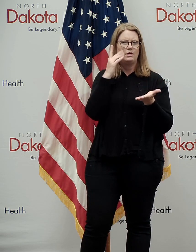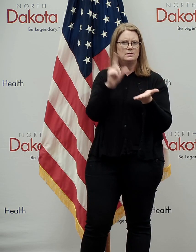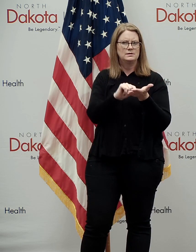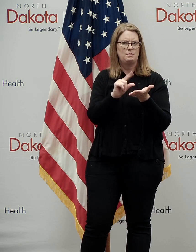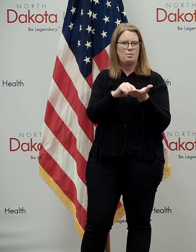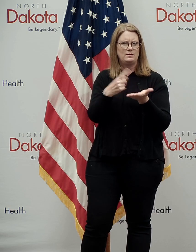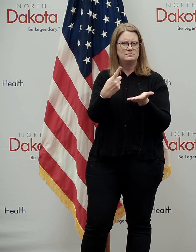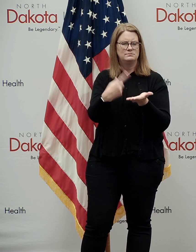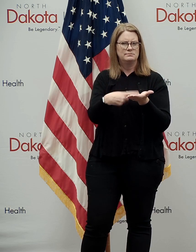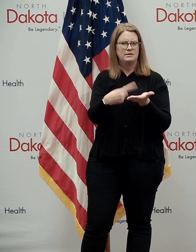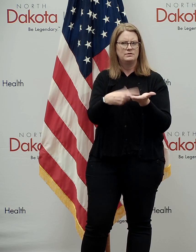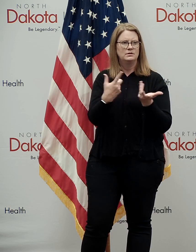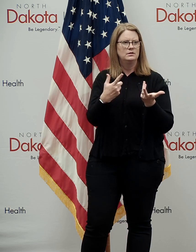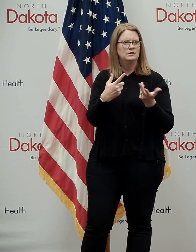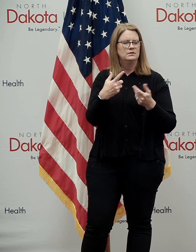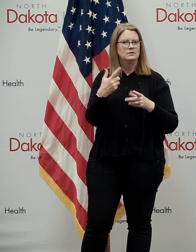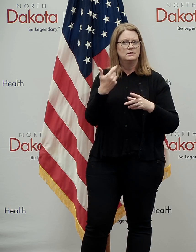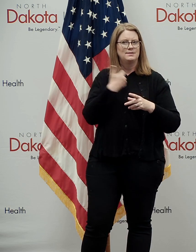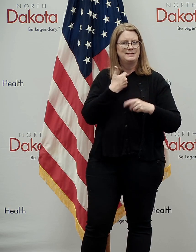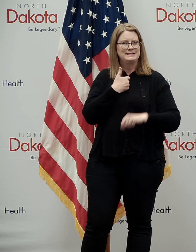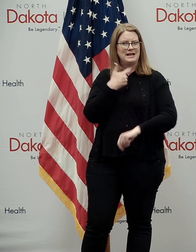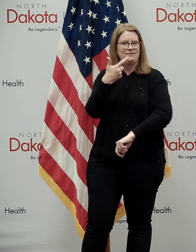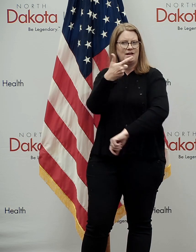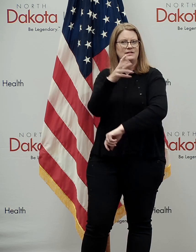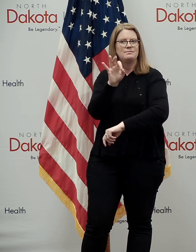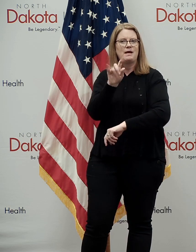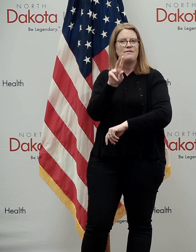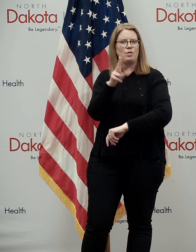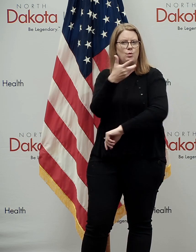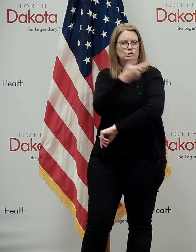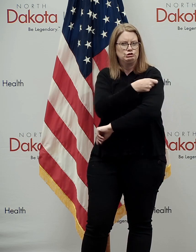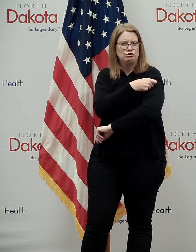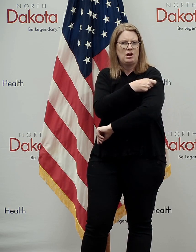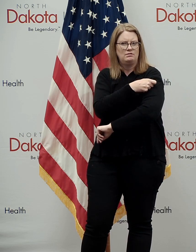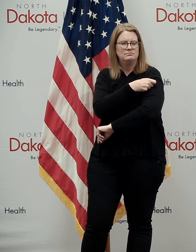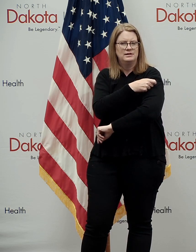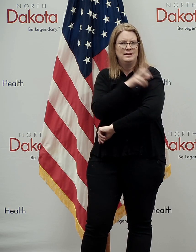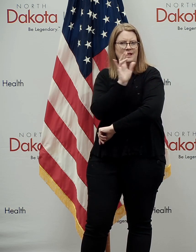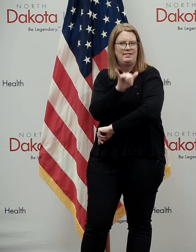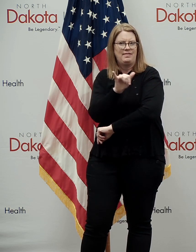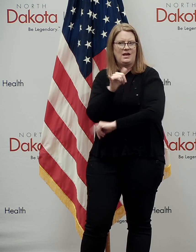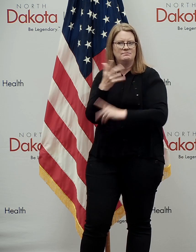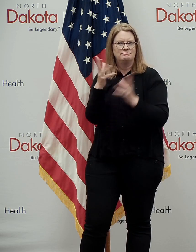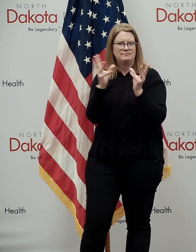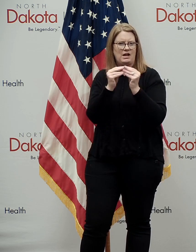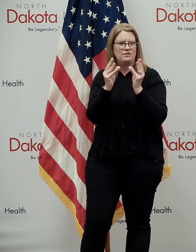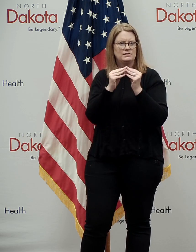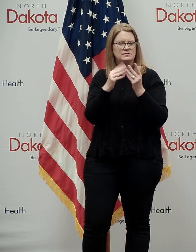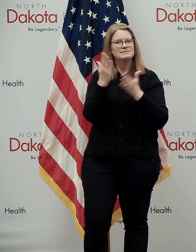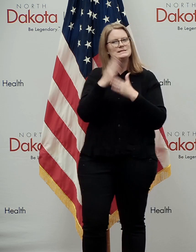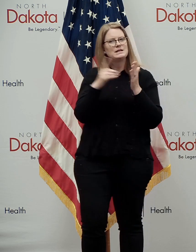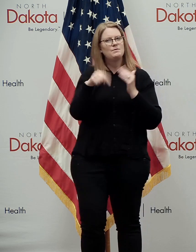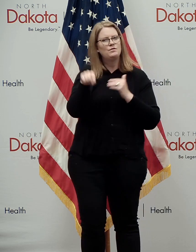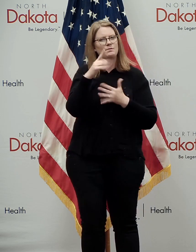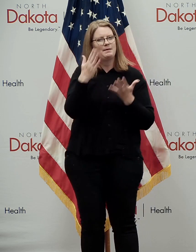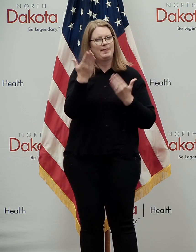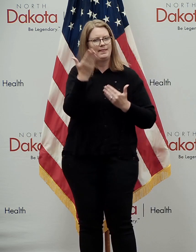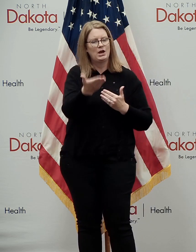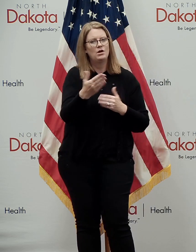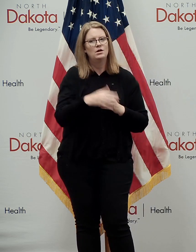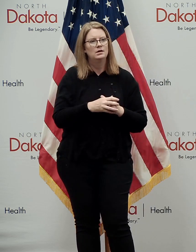the pleasure of getting my flu shot in front of everyone at that conference. Some of you might have been there to see that. But again, it